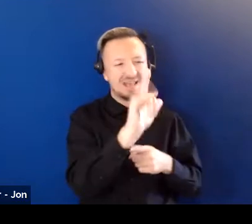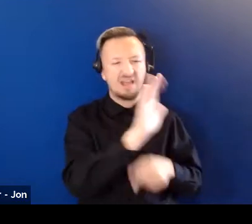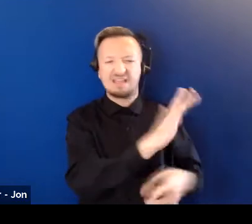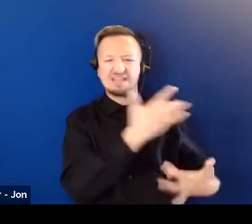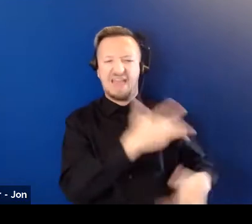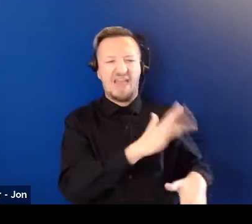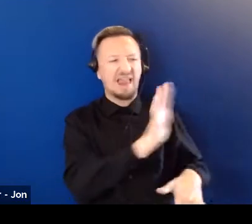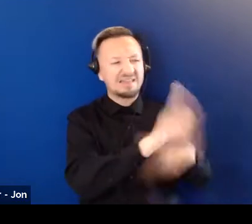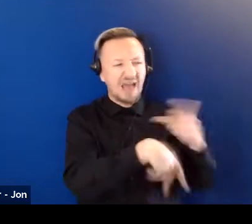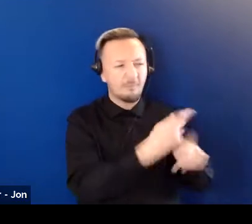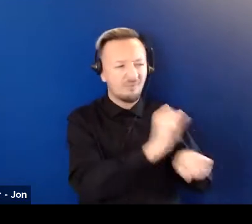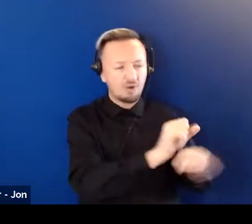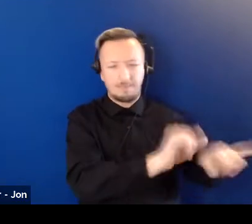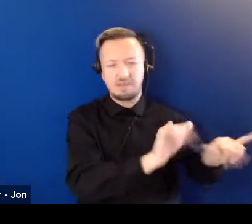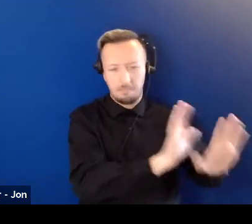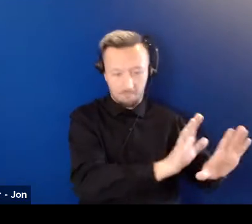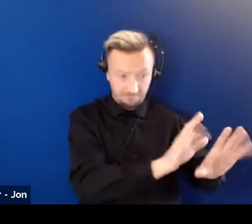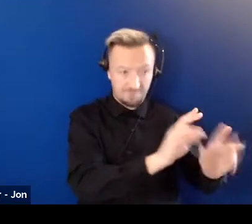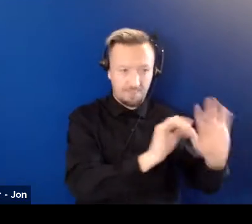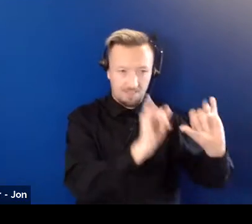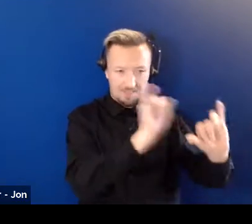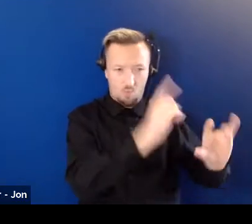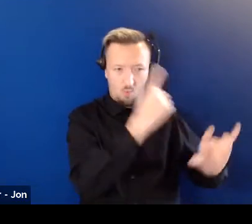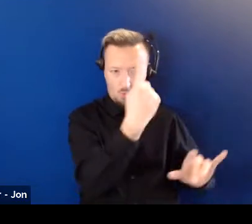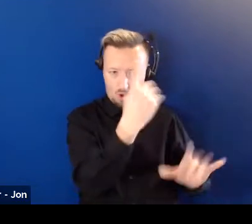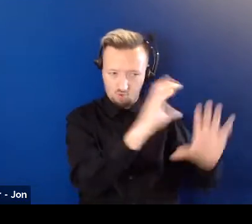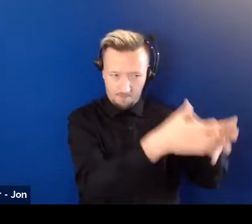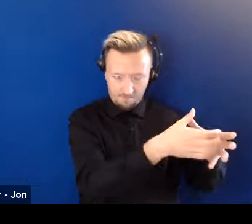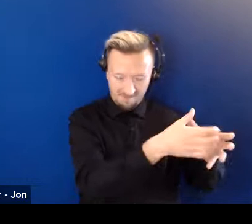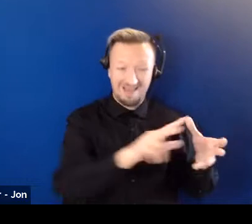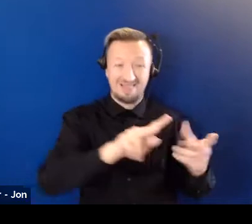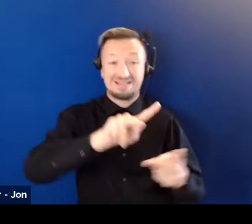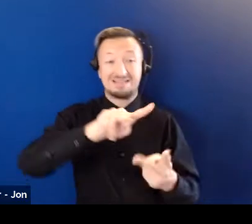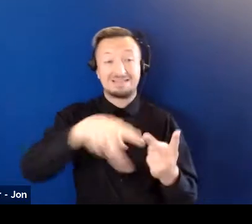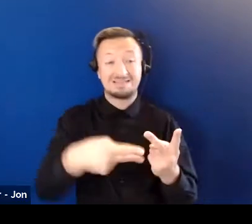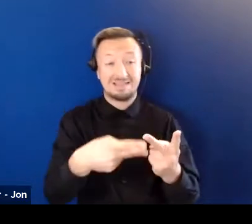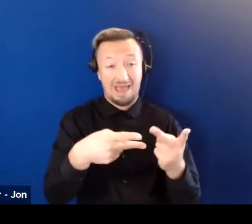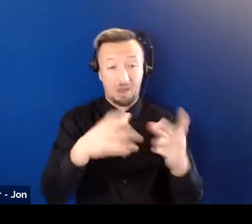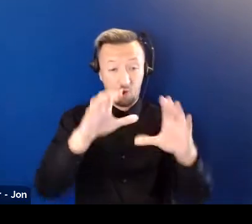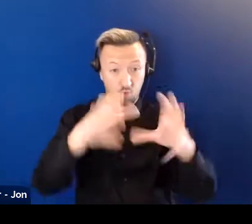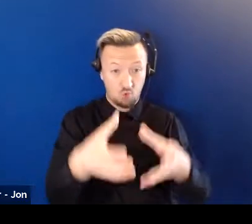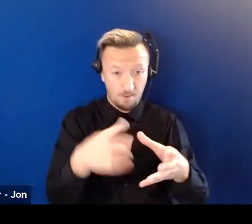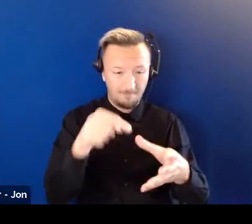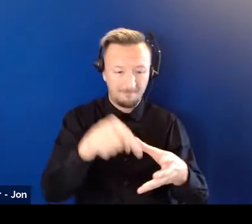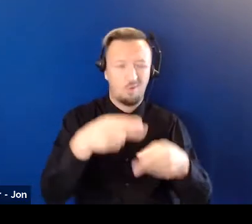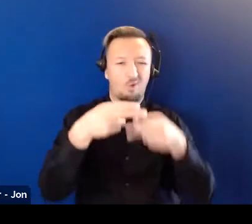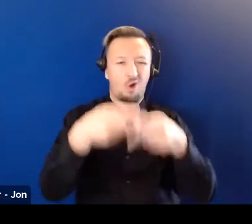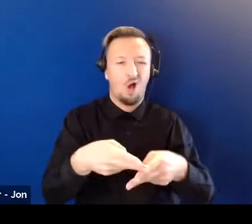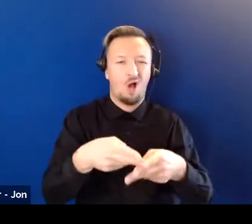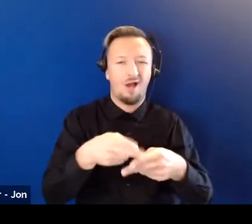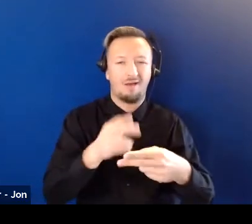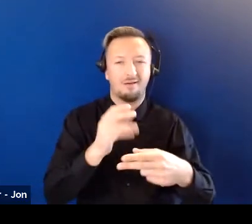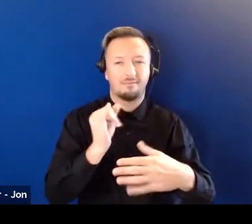And then there's a second group of people that get the intervention that we're being tested. The intervention